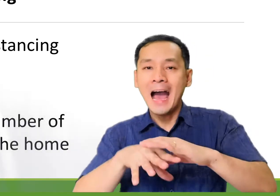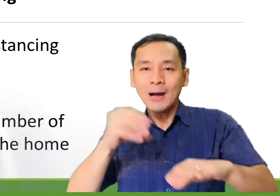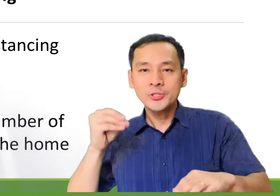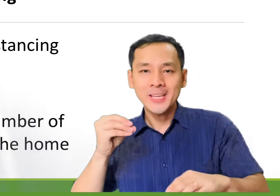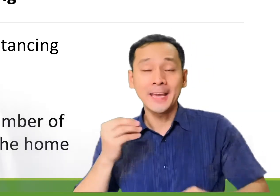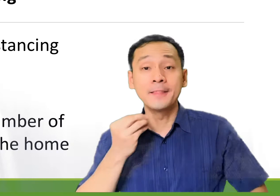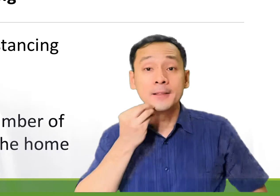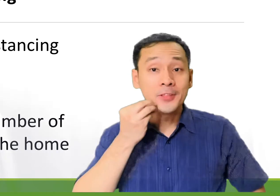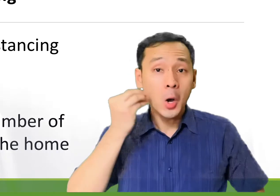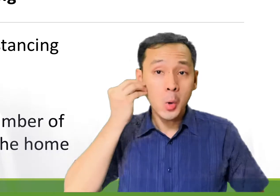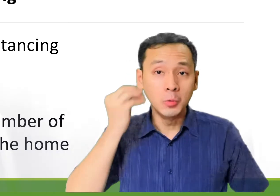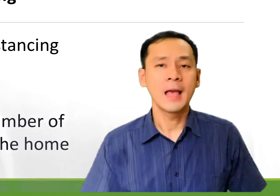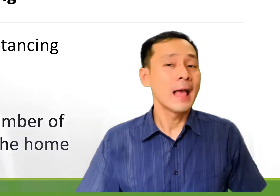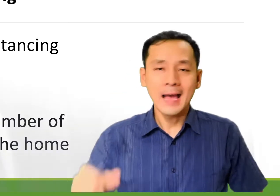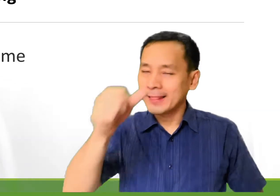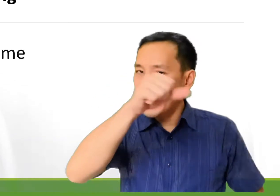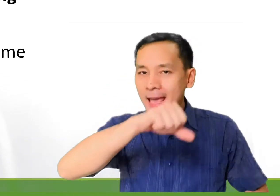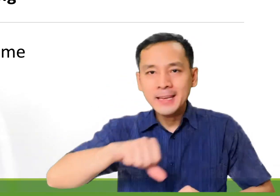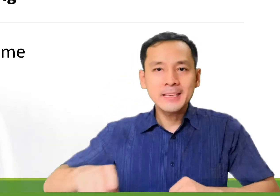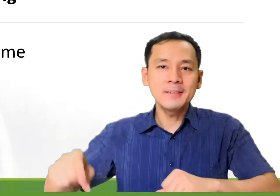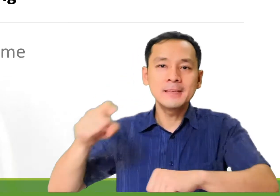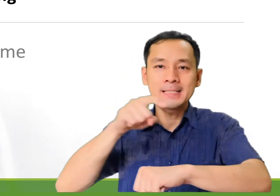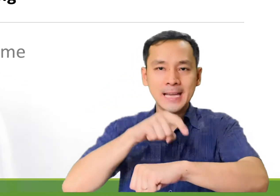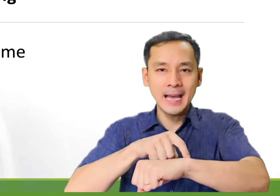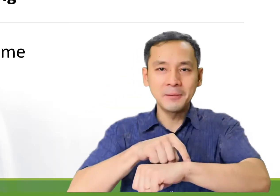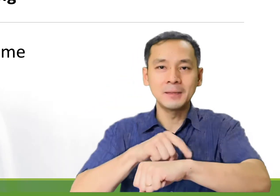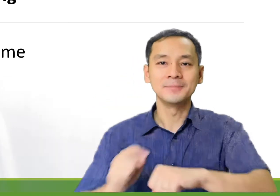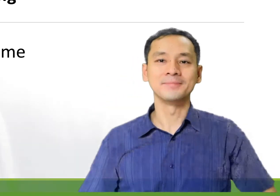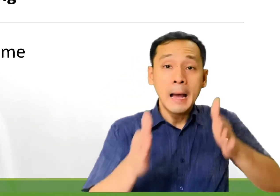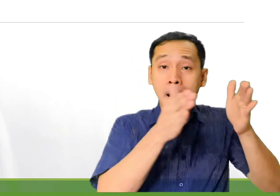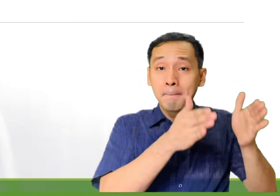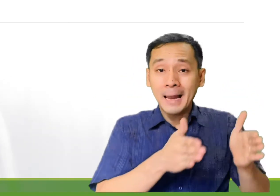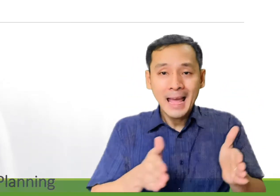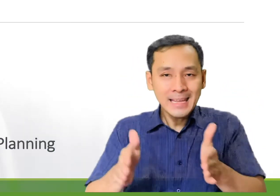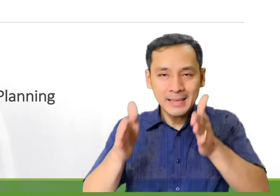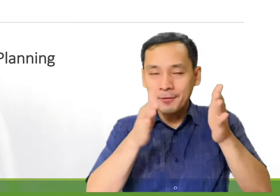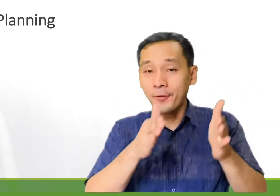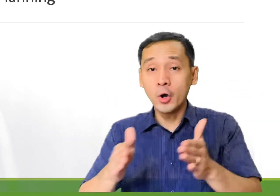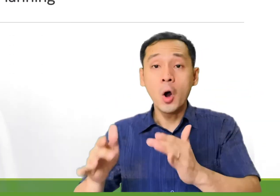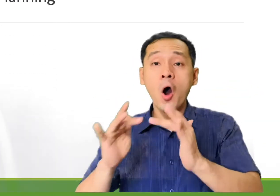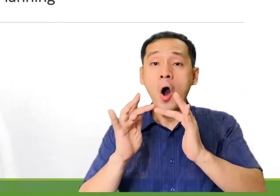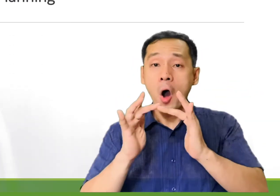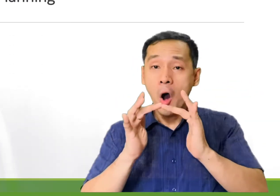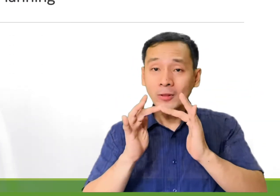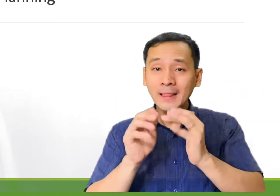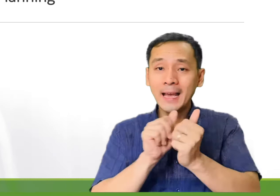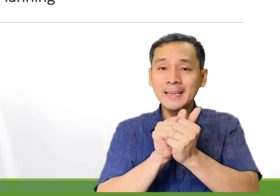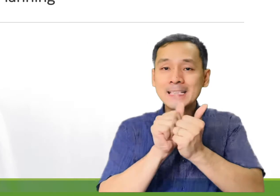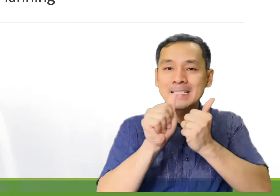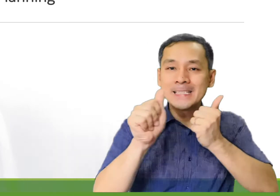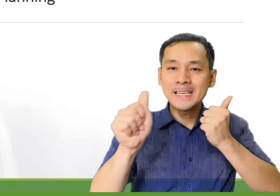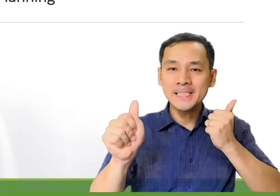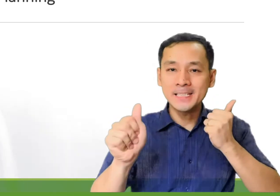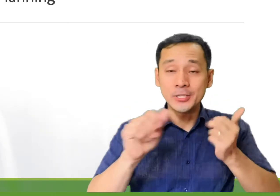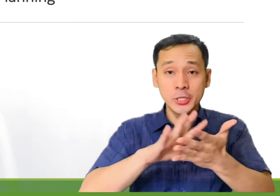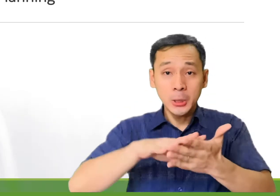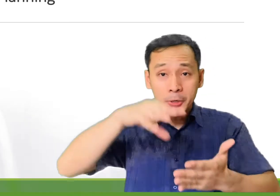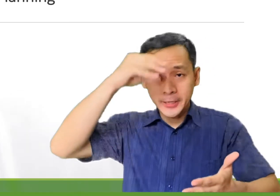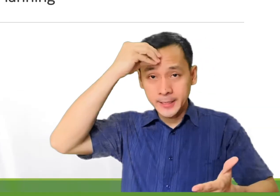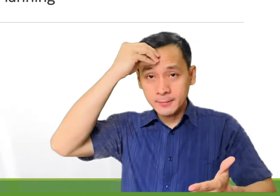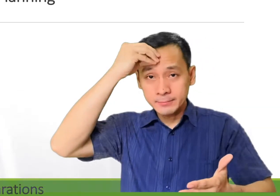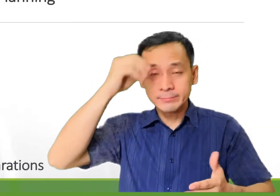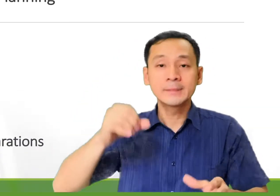people outside the home at any given time. Planning for online